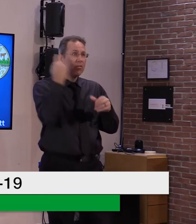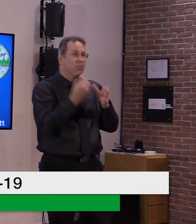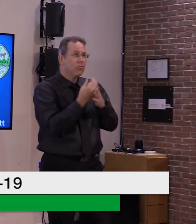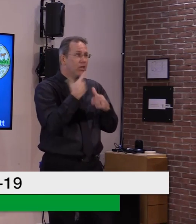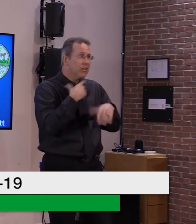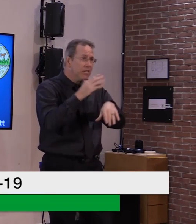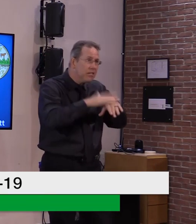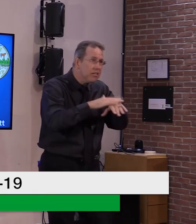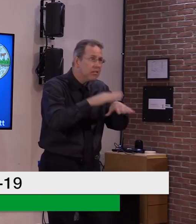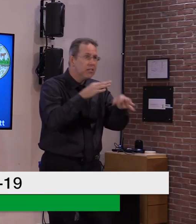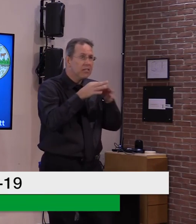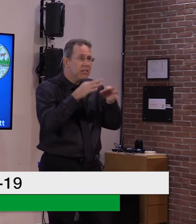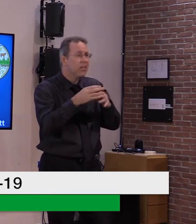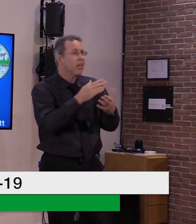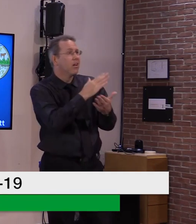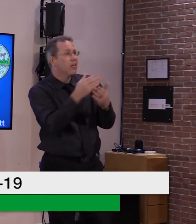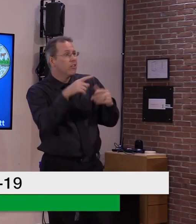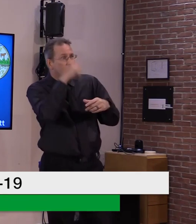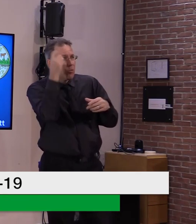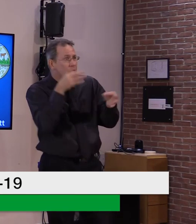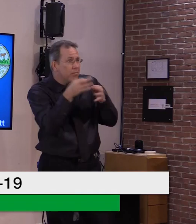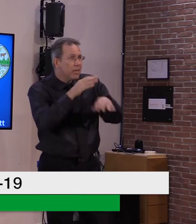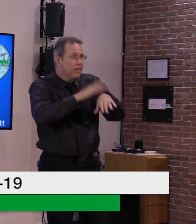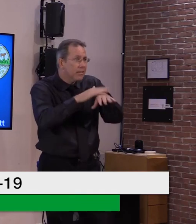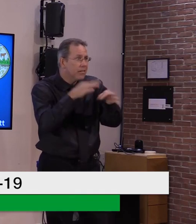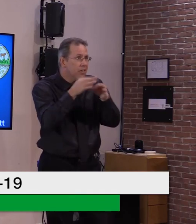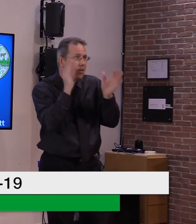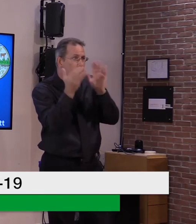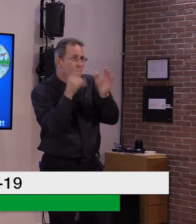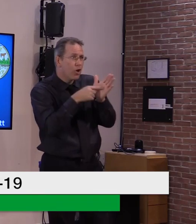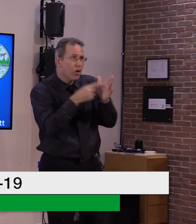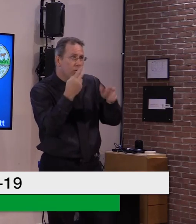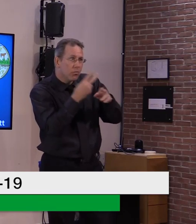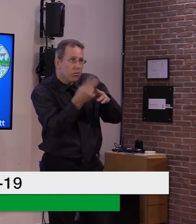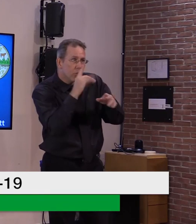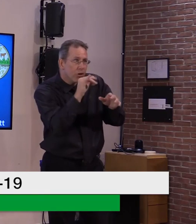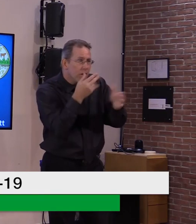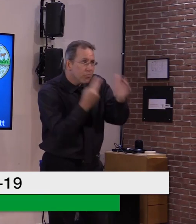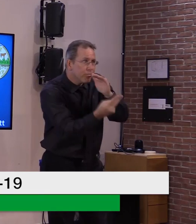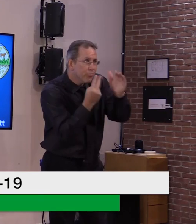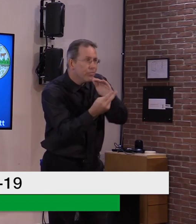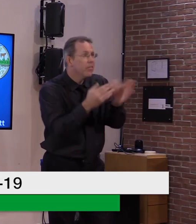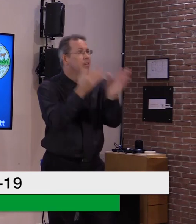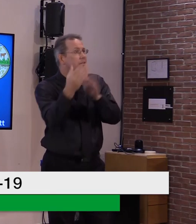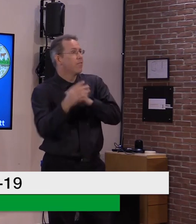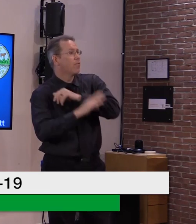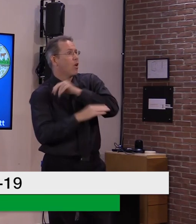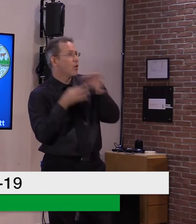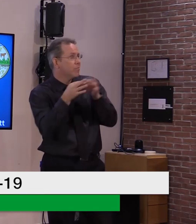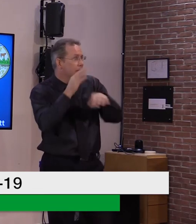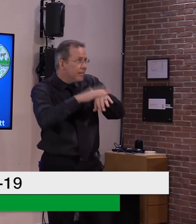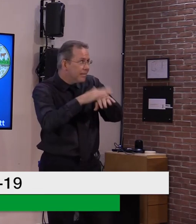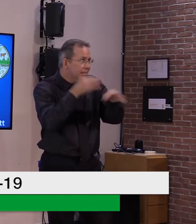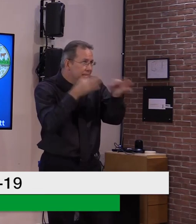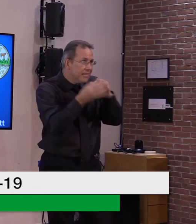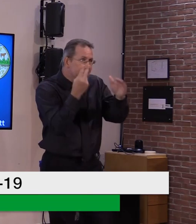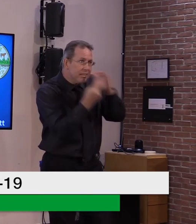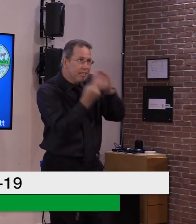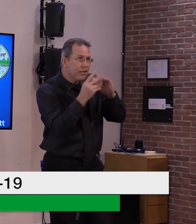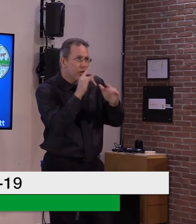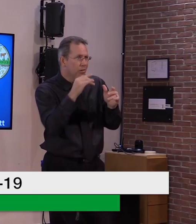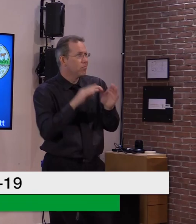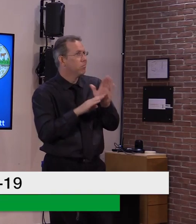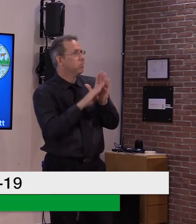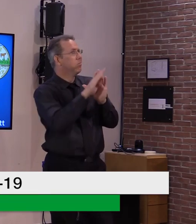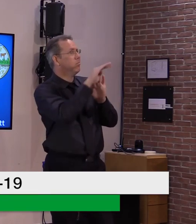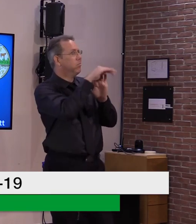scenarios so clearly if it got to the worst case scenario we would be in far more trouble than just our contact tracing